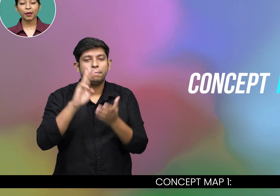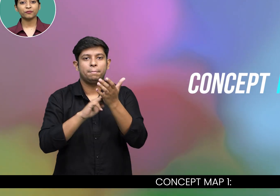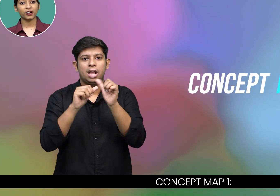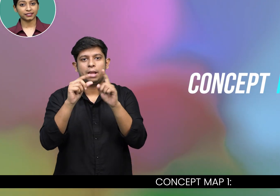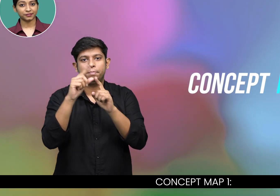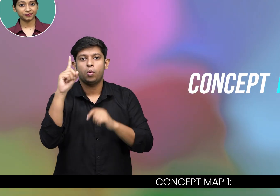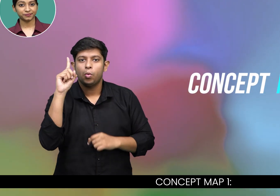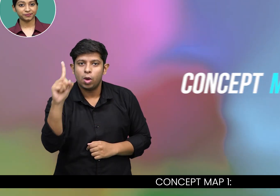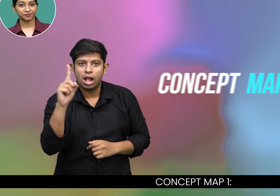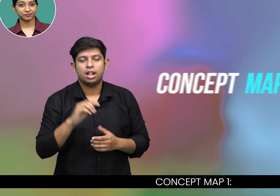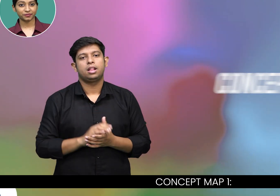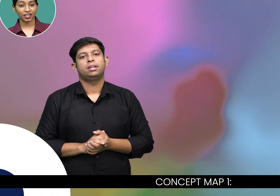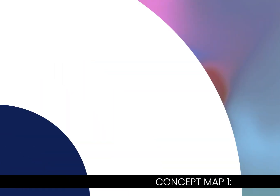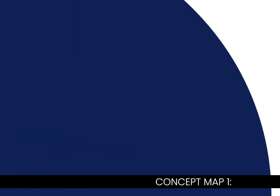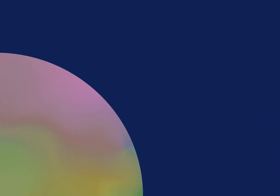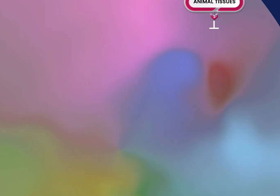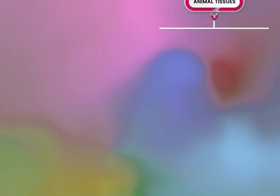Concept map 1.